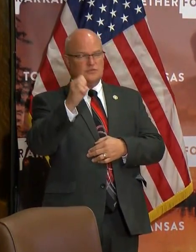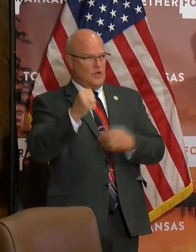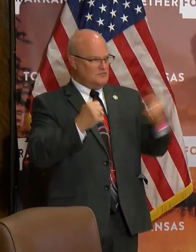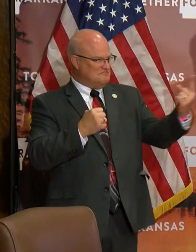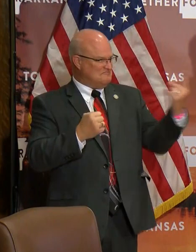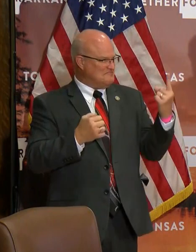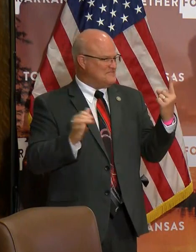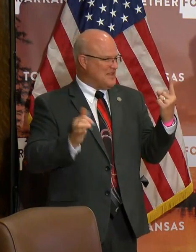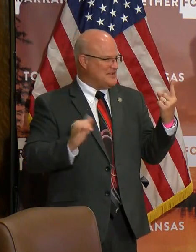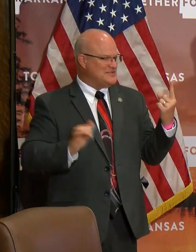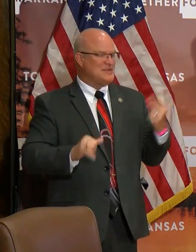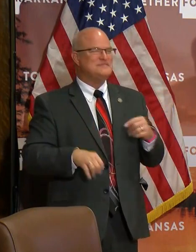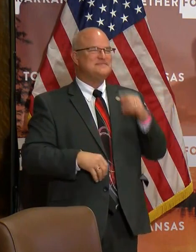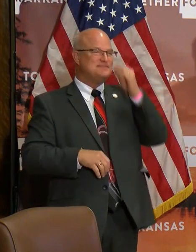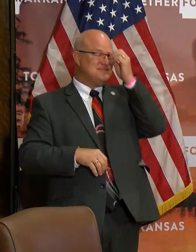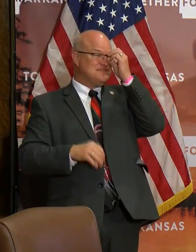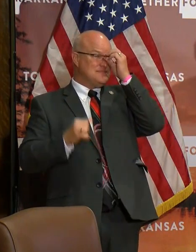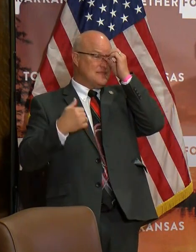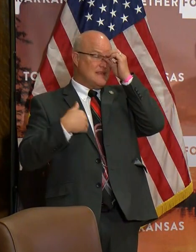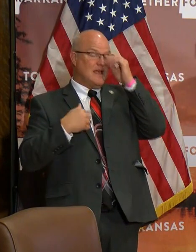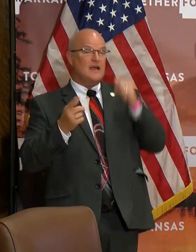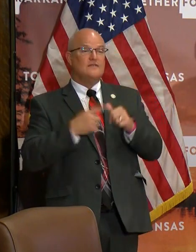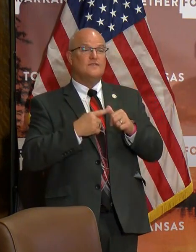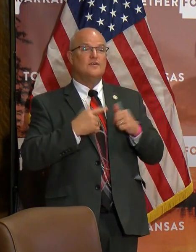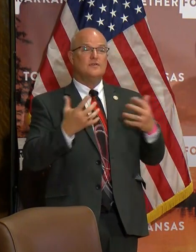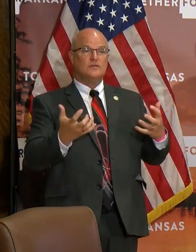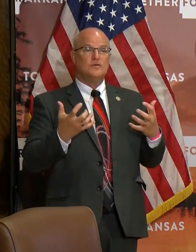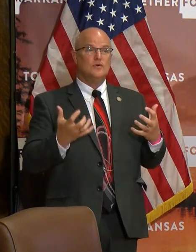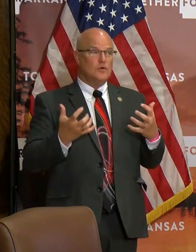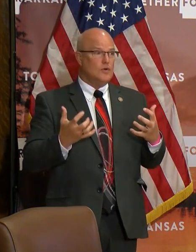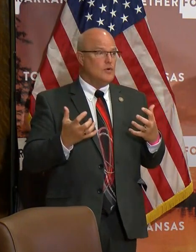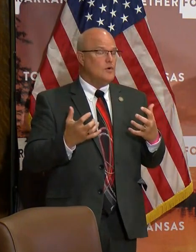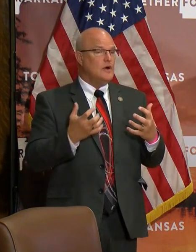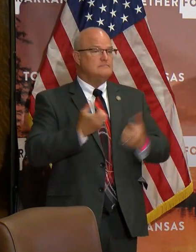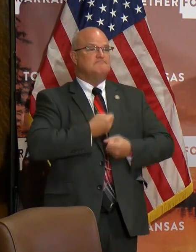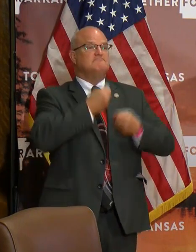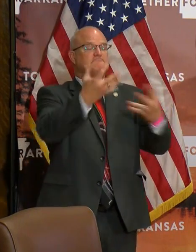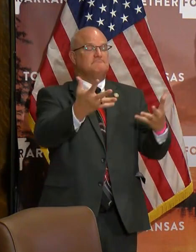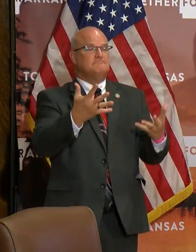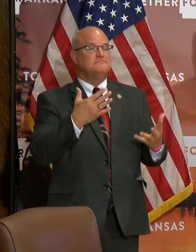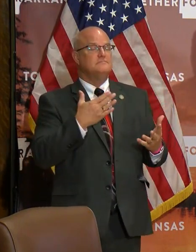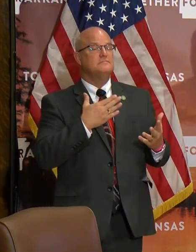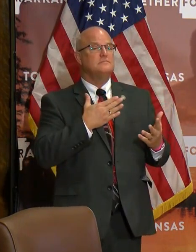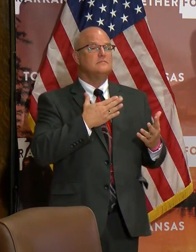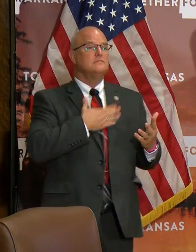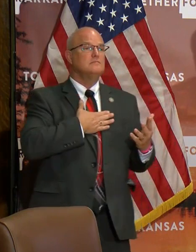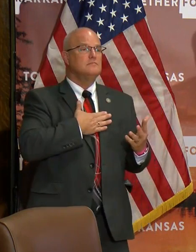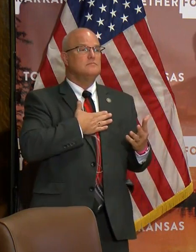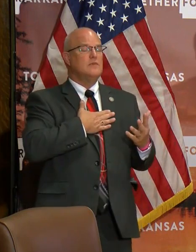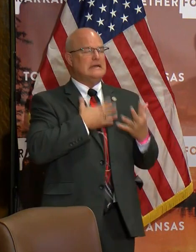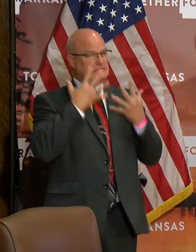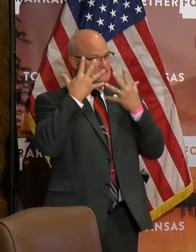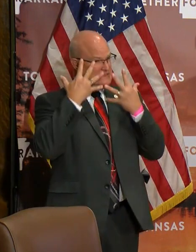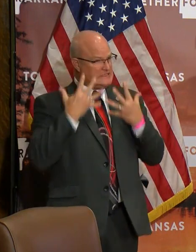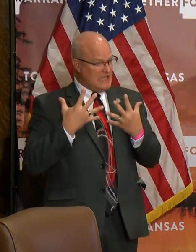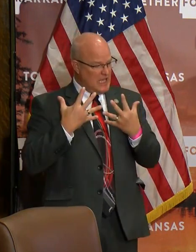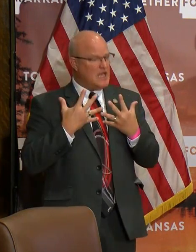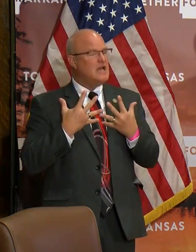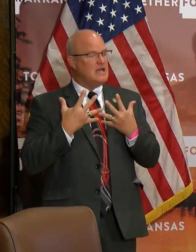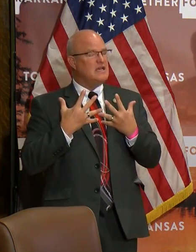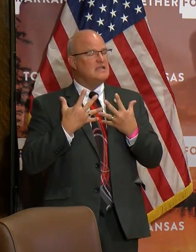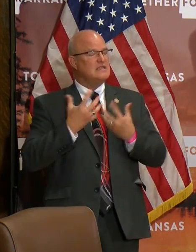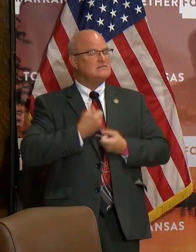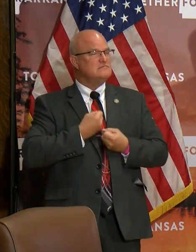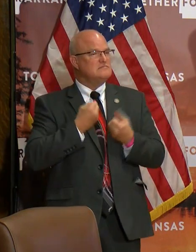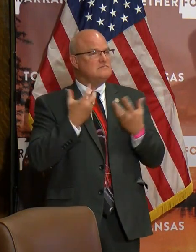in also. I first want to express my deep sadness